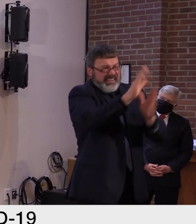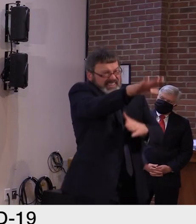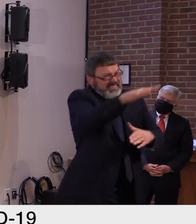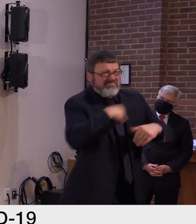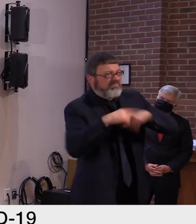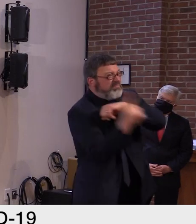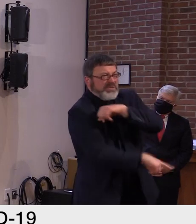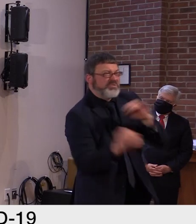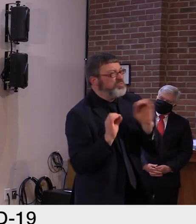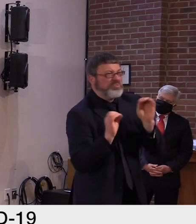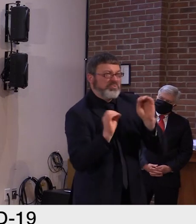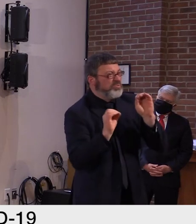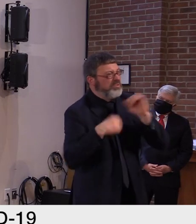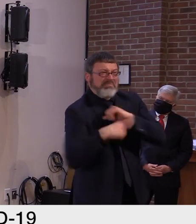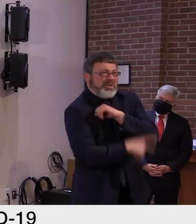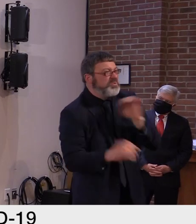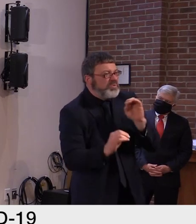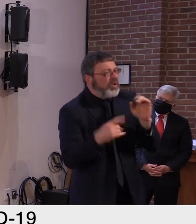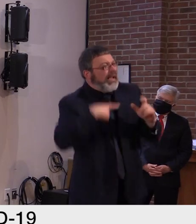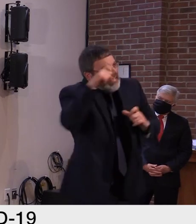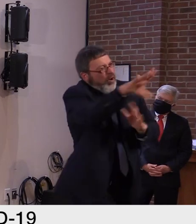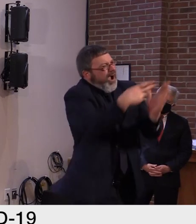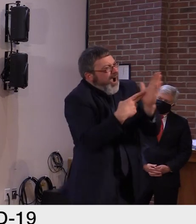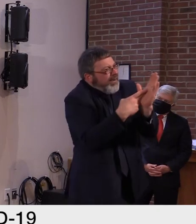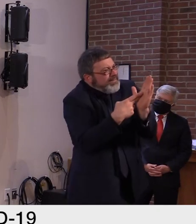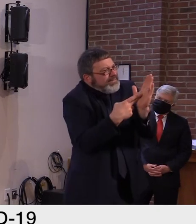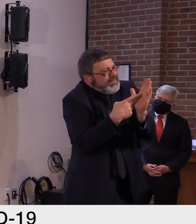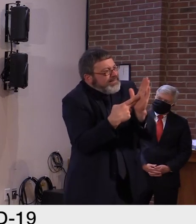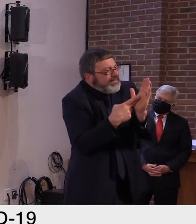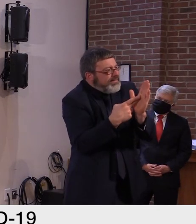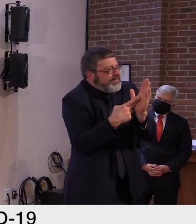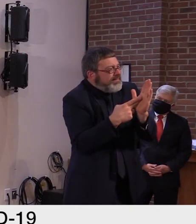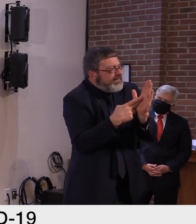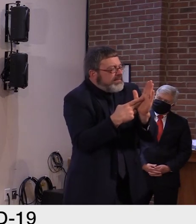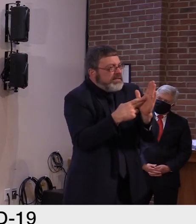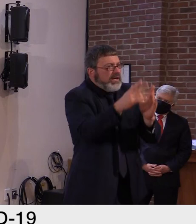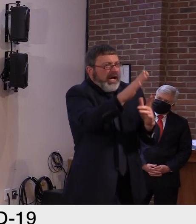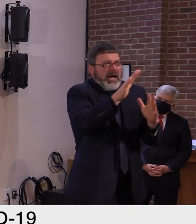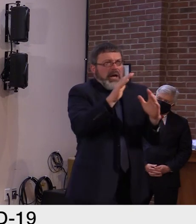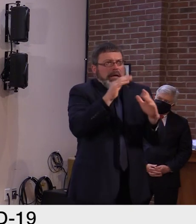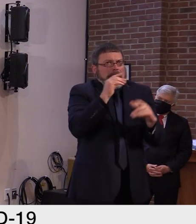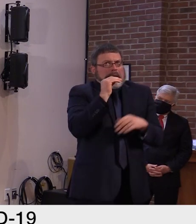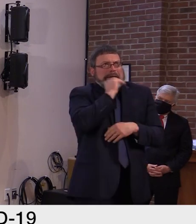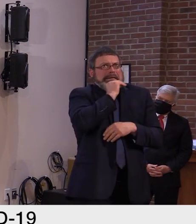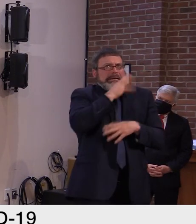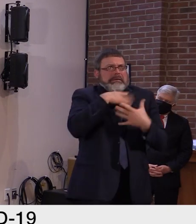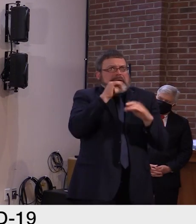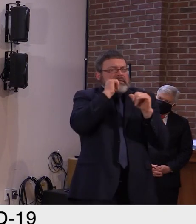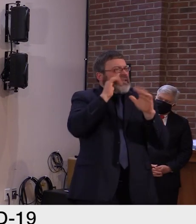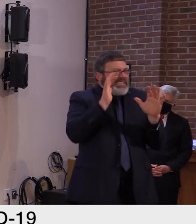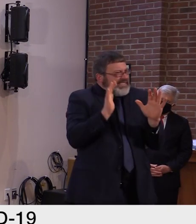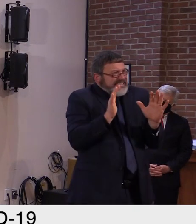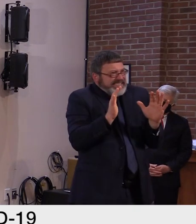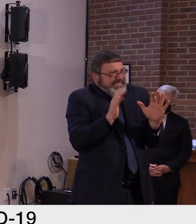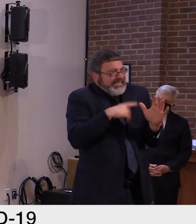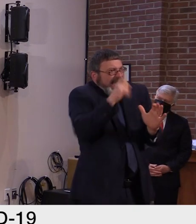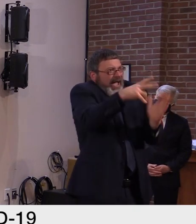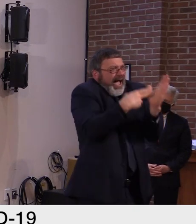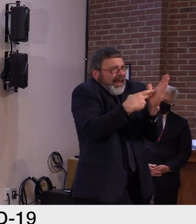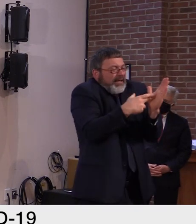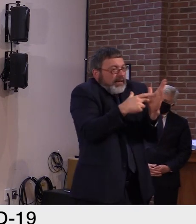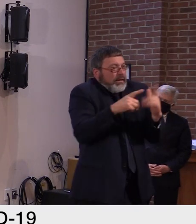details out, because that's important. We don't have an enforcement mechanism, if that's what you're asking. But